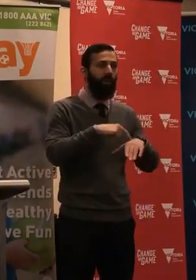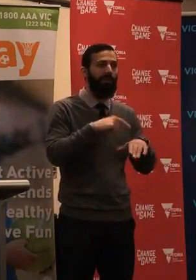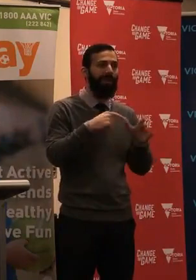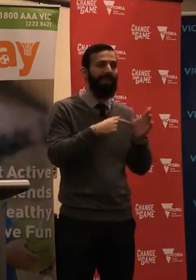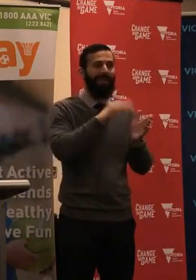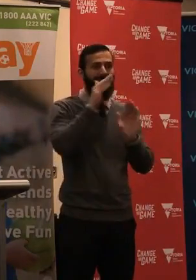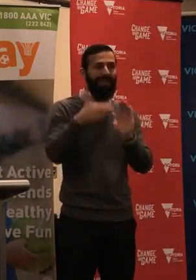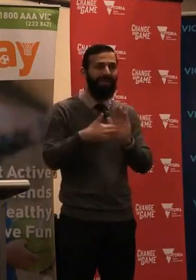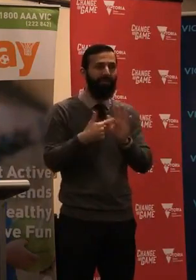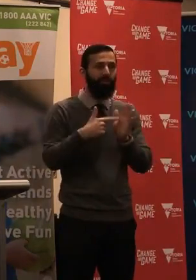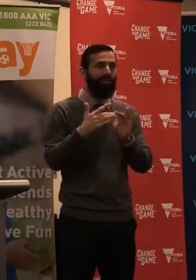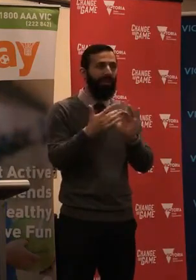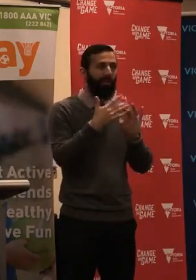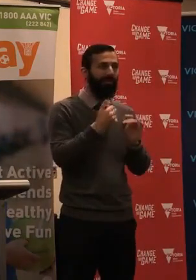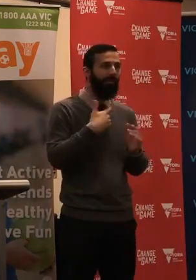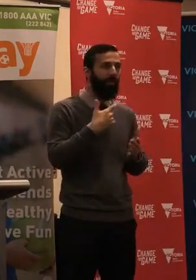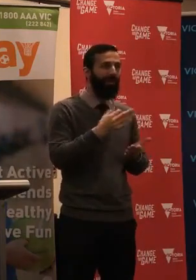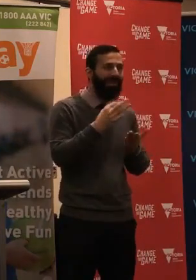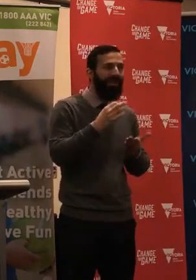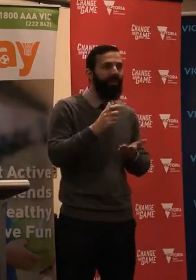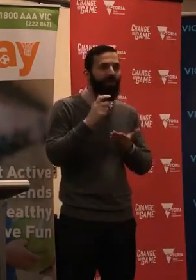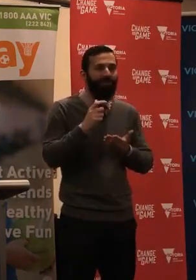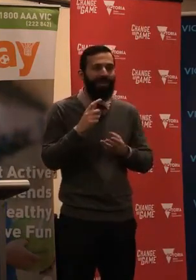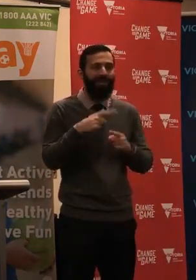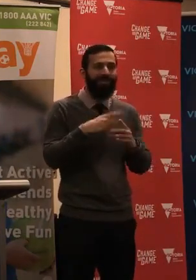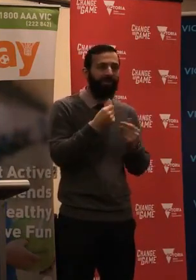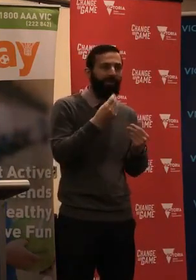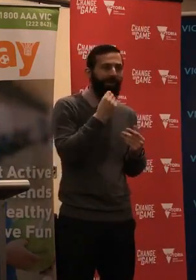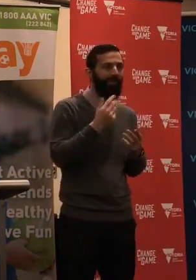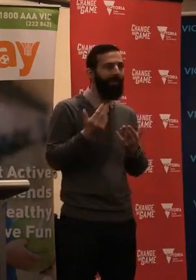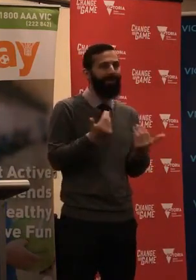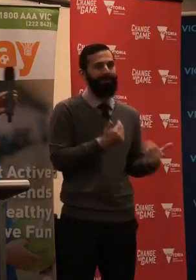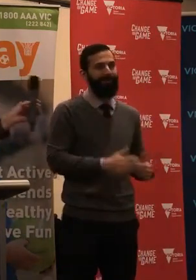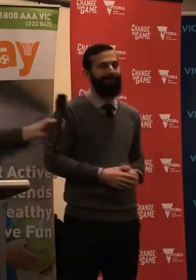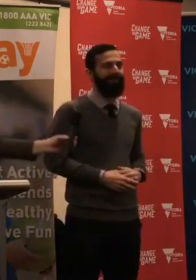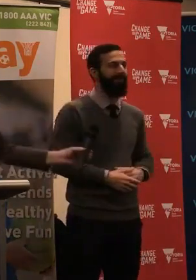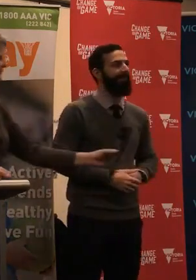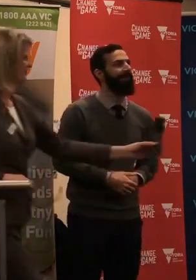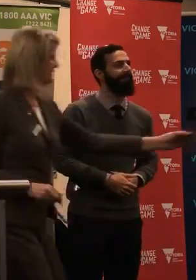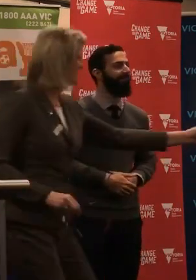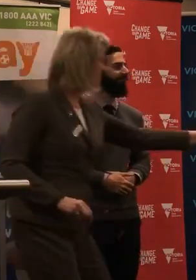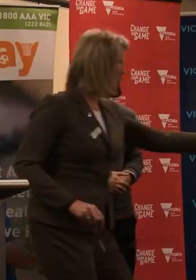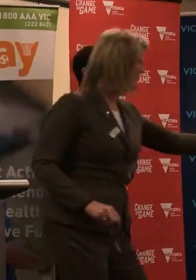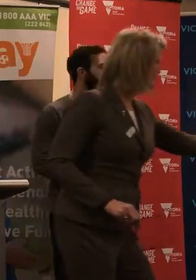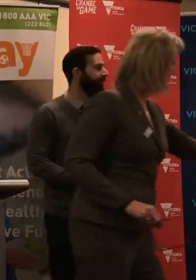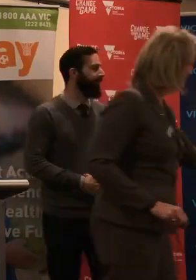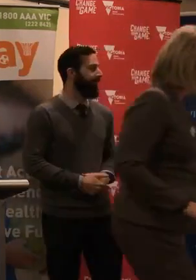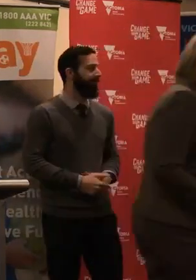to network and have some more tea and coffee and something to eat, but welcome.